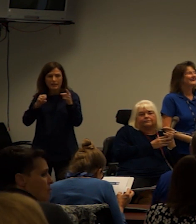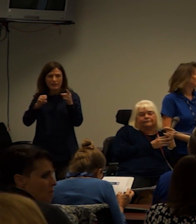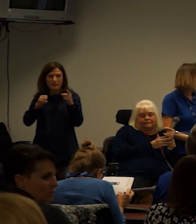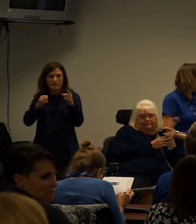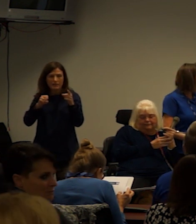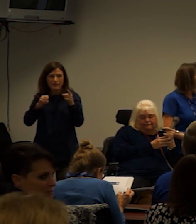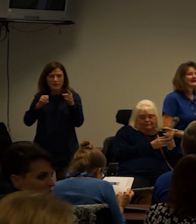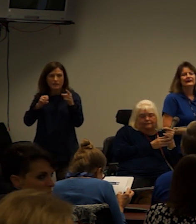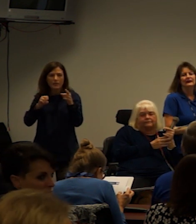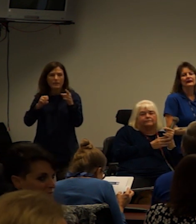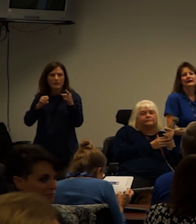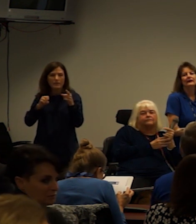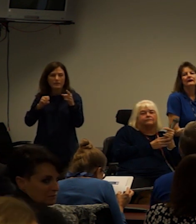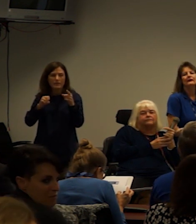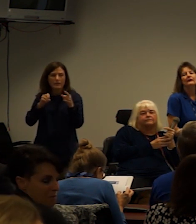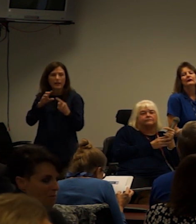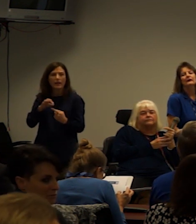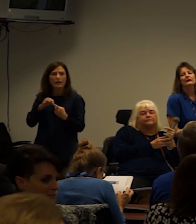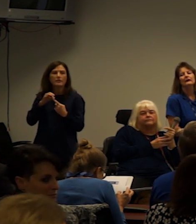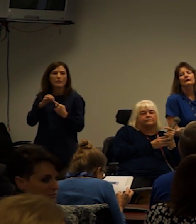Okay.